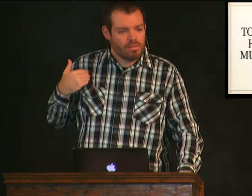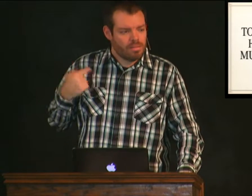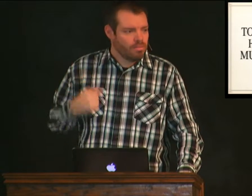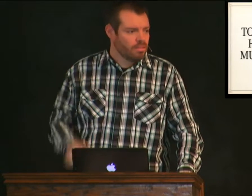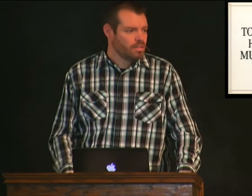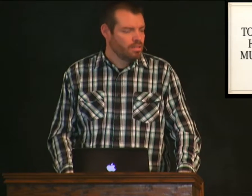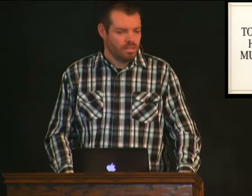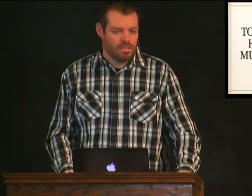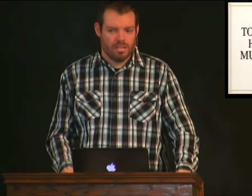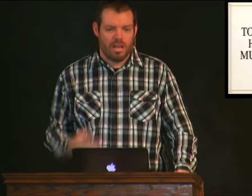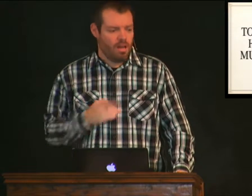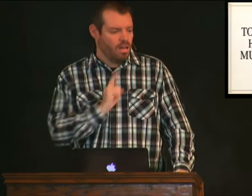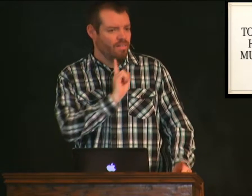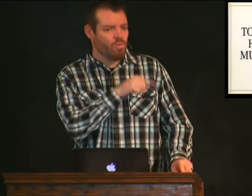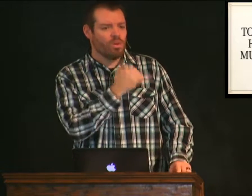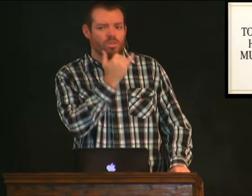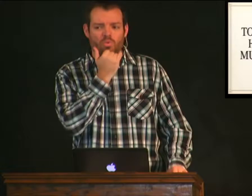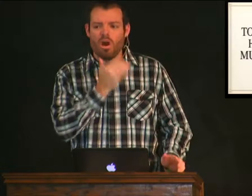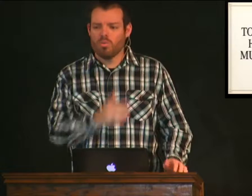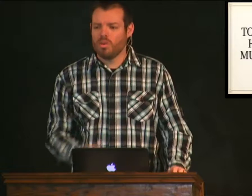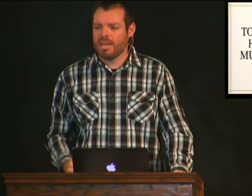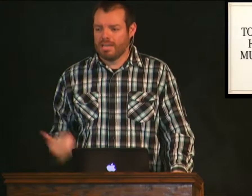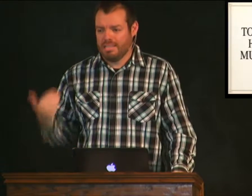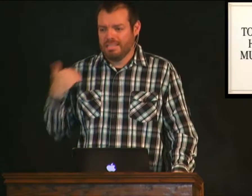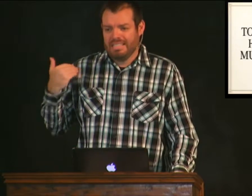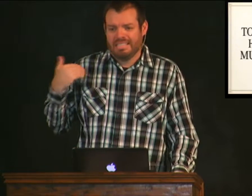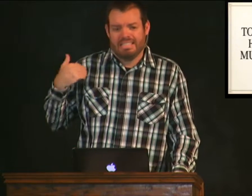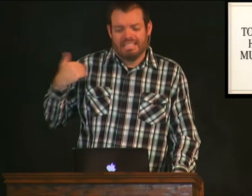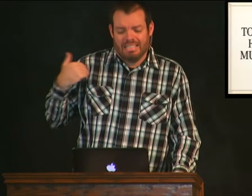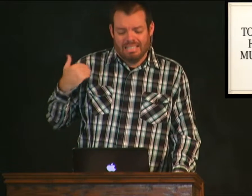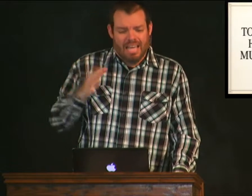But sometimes if I'm going the wrong way,